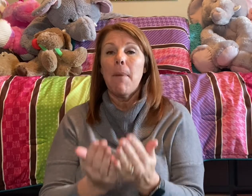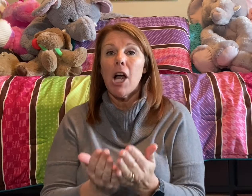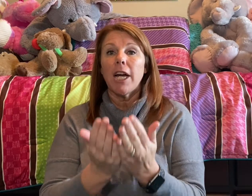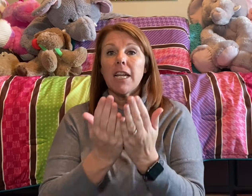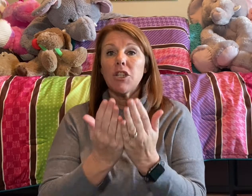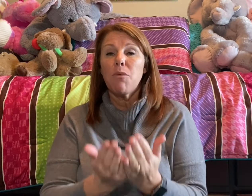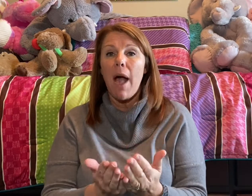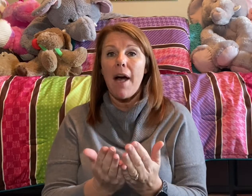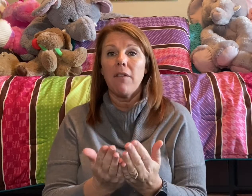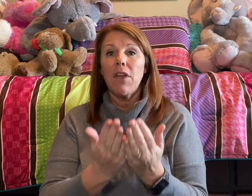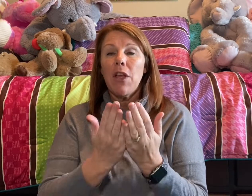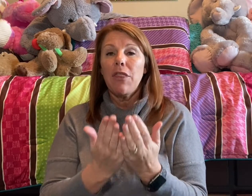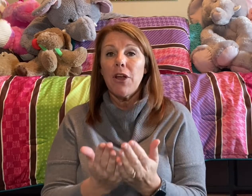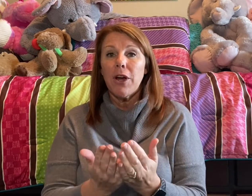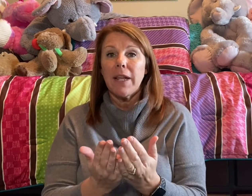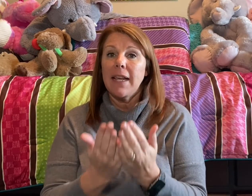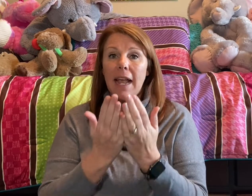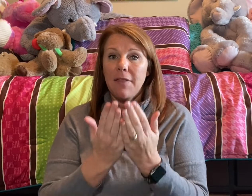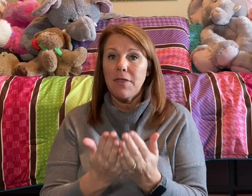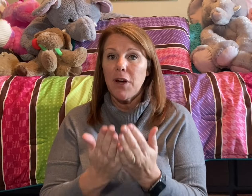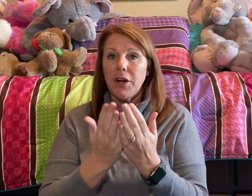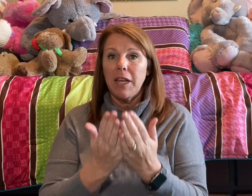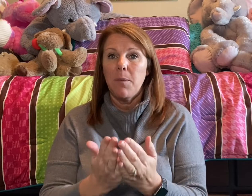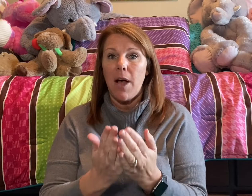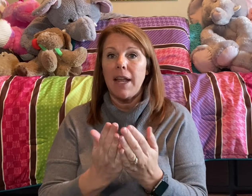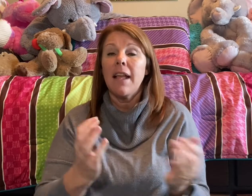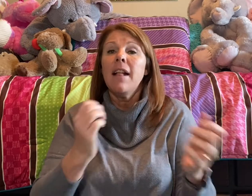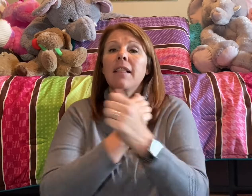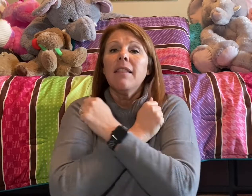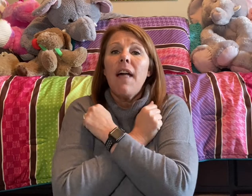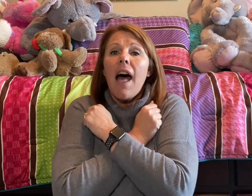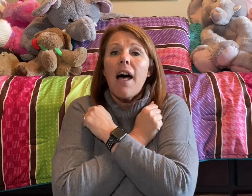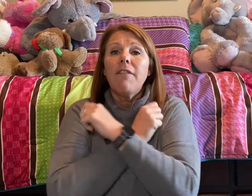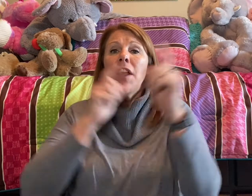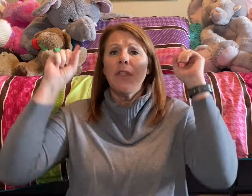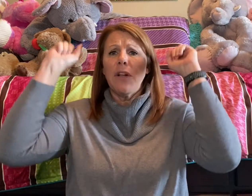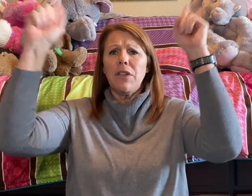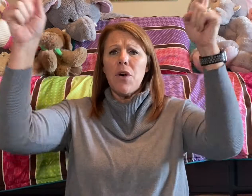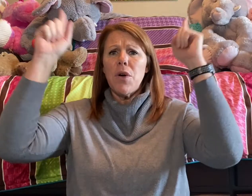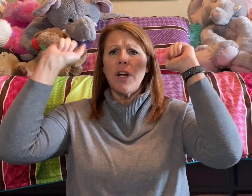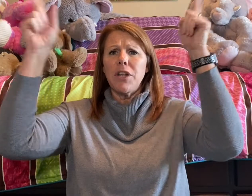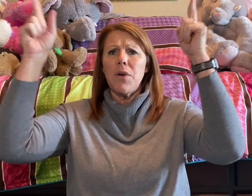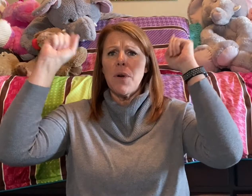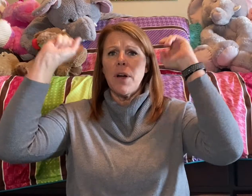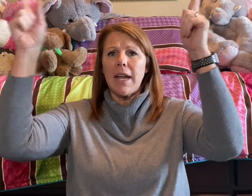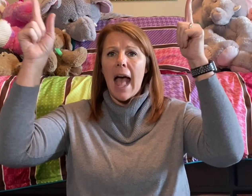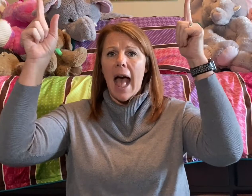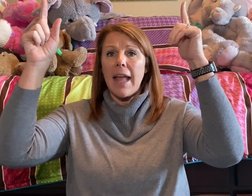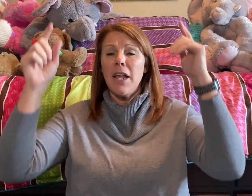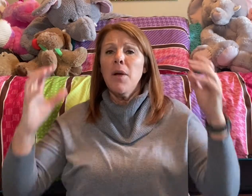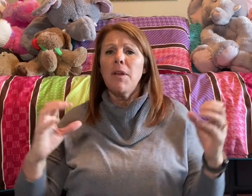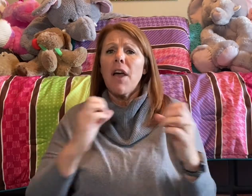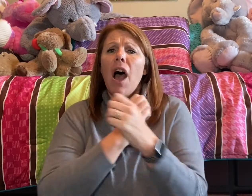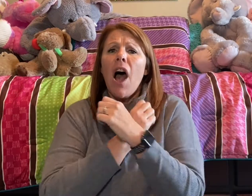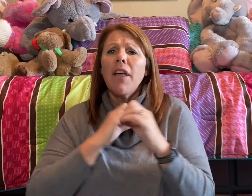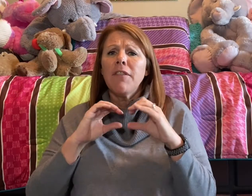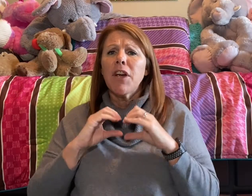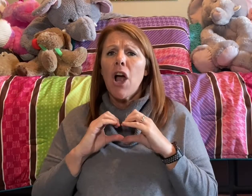Mark 12, 30 and 31. Love the Lord your God with all of your